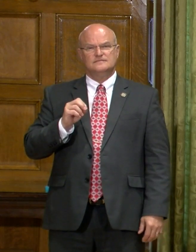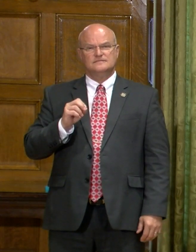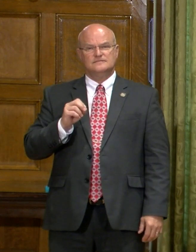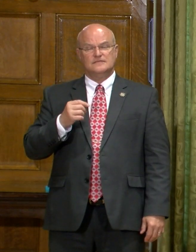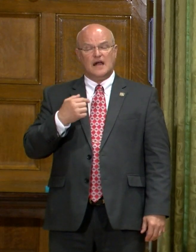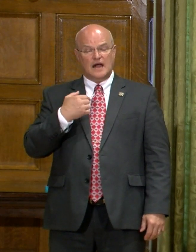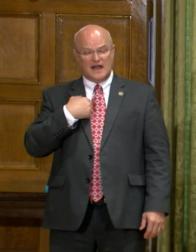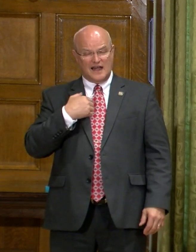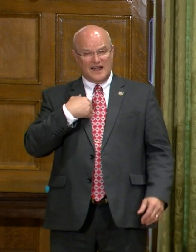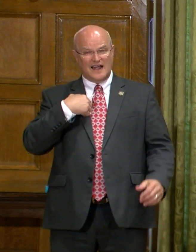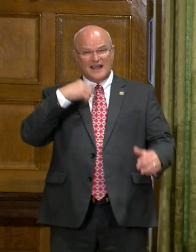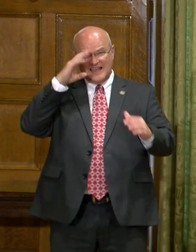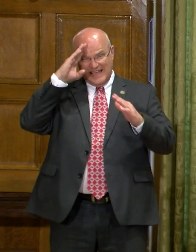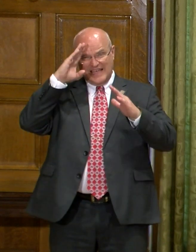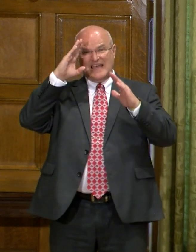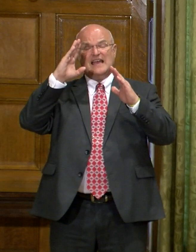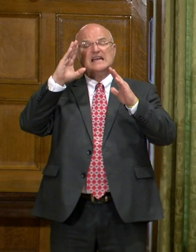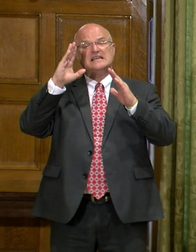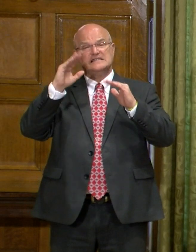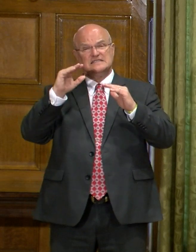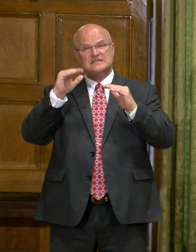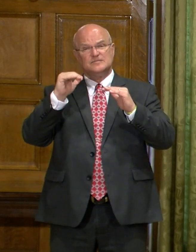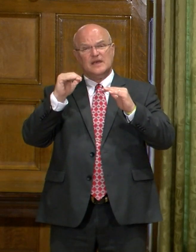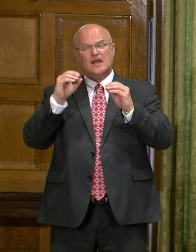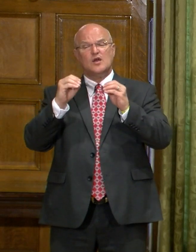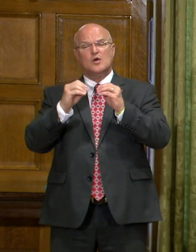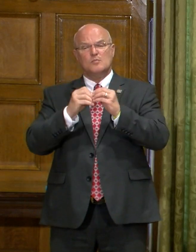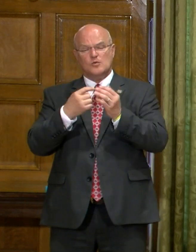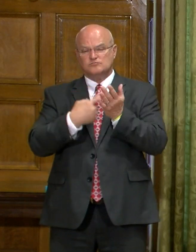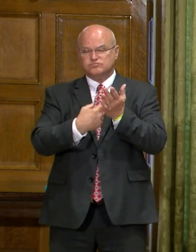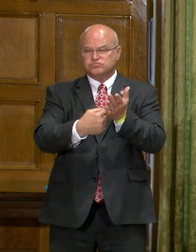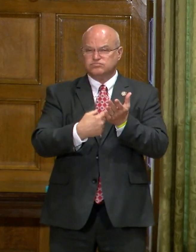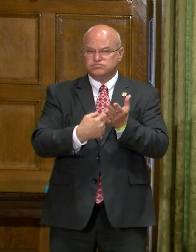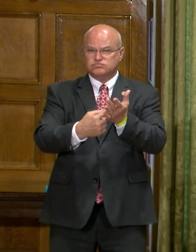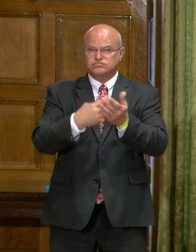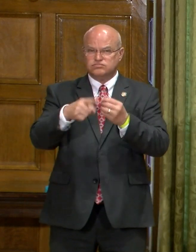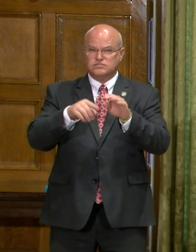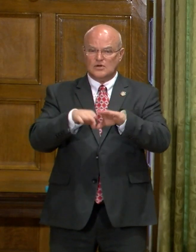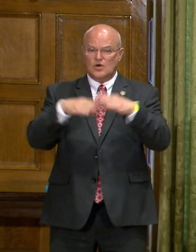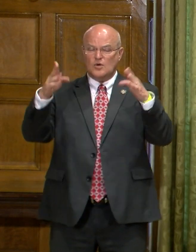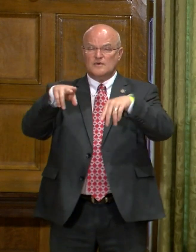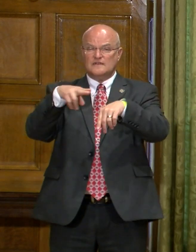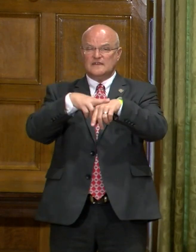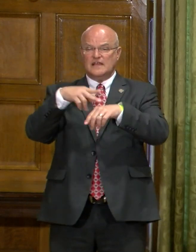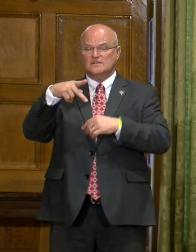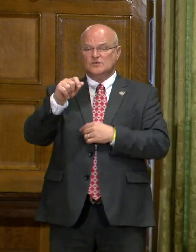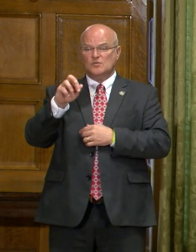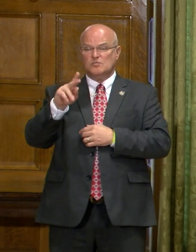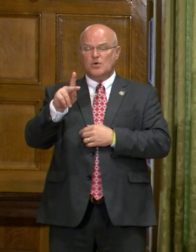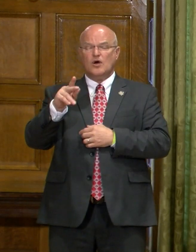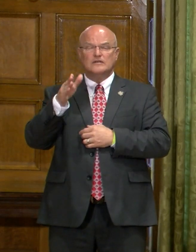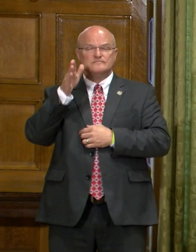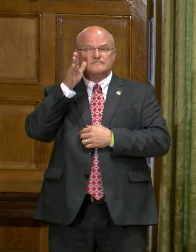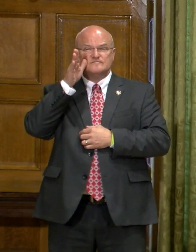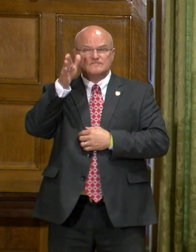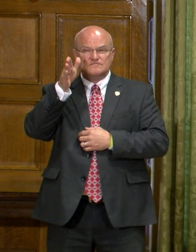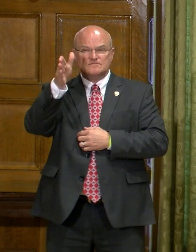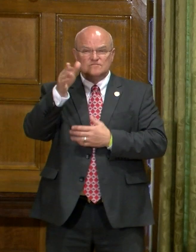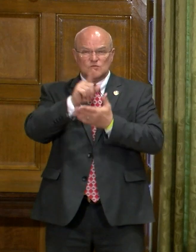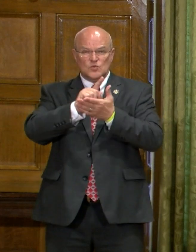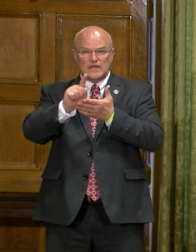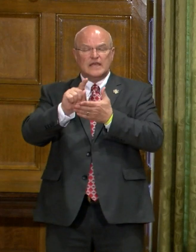But I do expect there to be more discussions about the opening of the national park in the coming